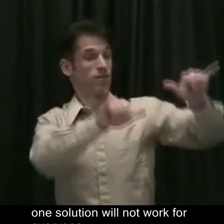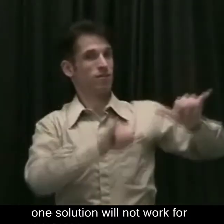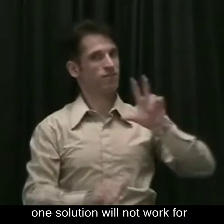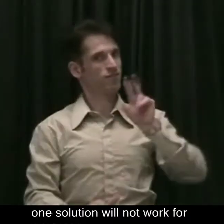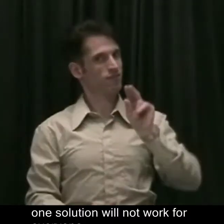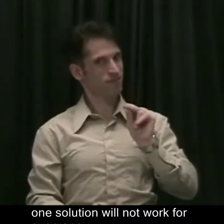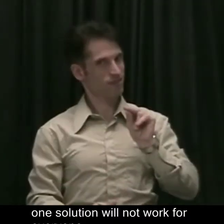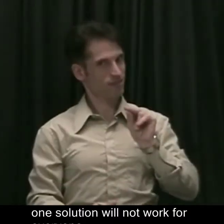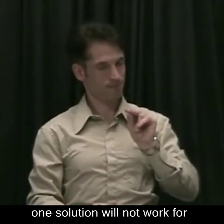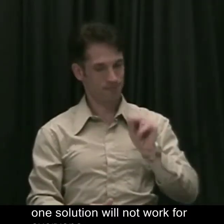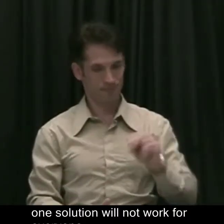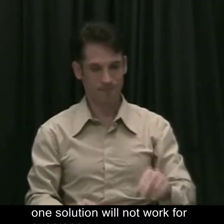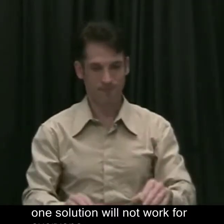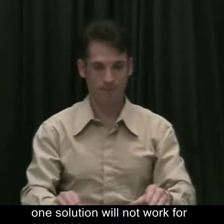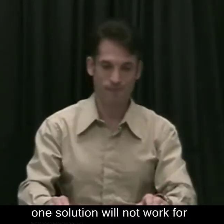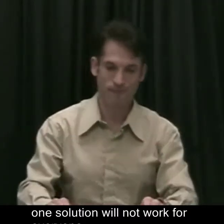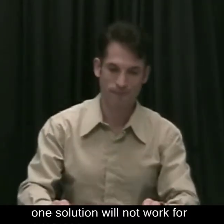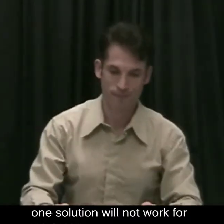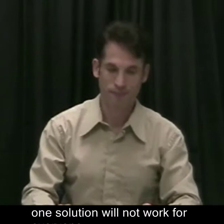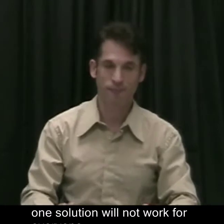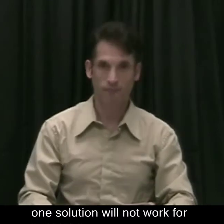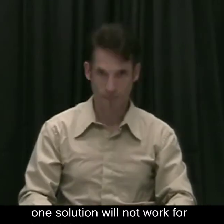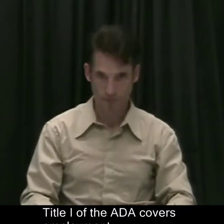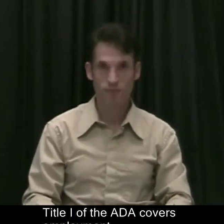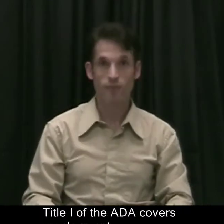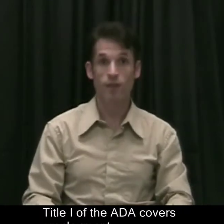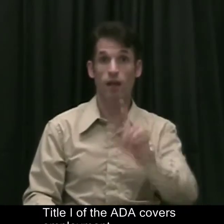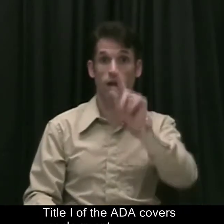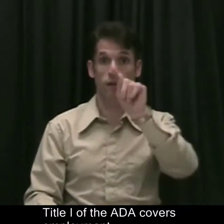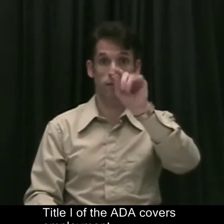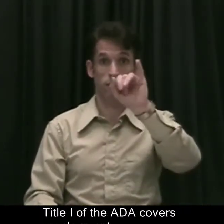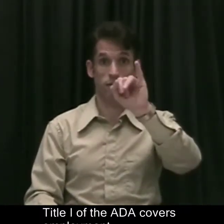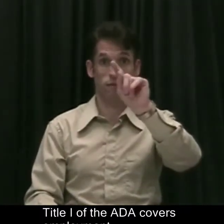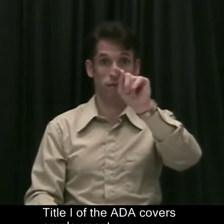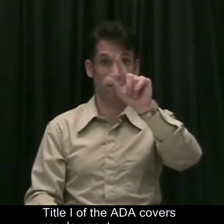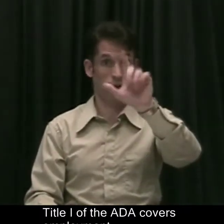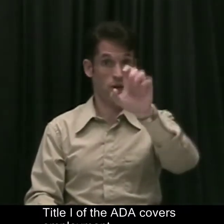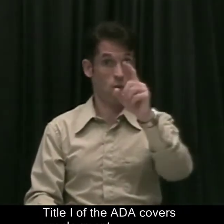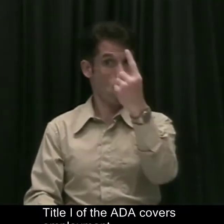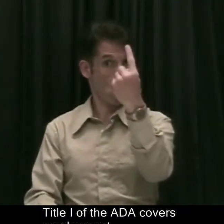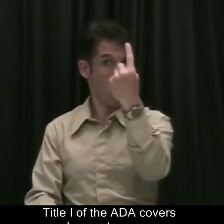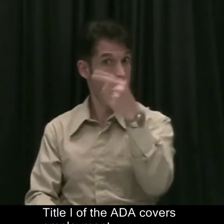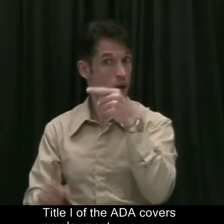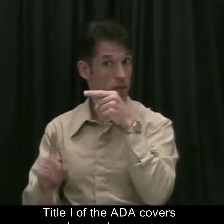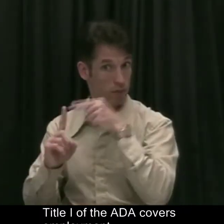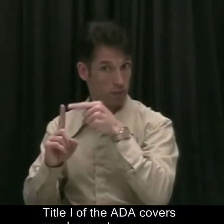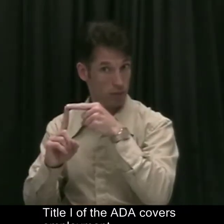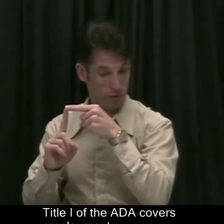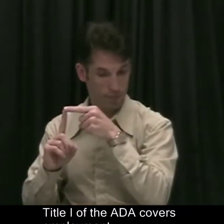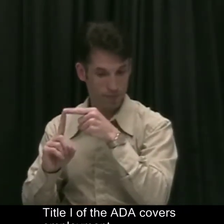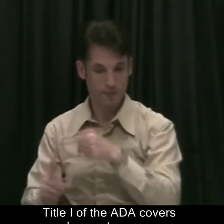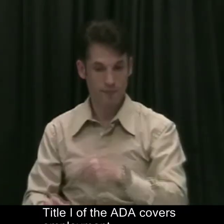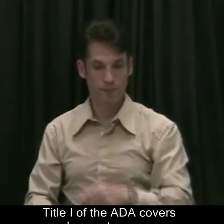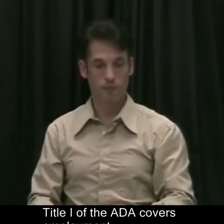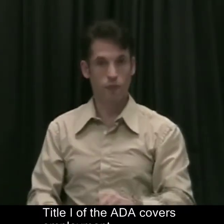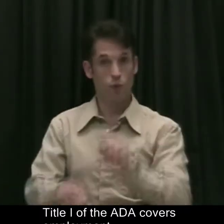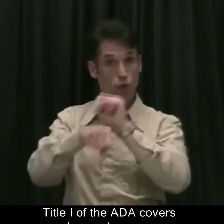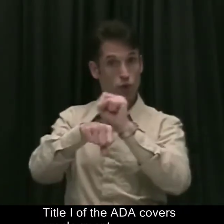One solution will not work for everyone. Title I of the ADA covers employment.